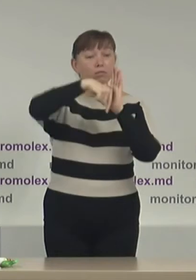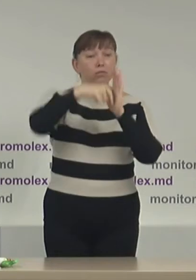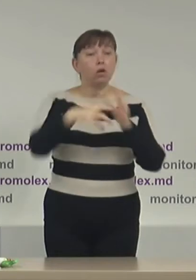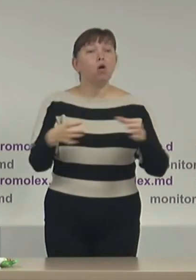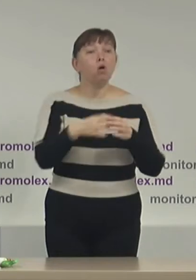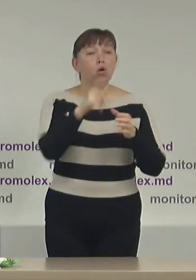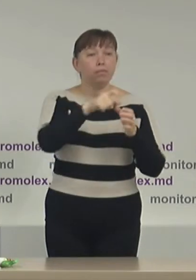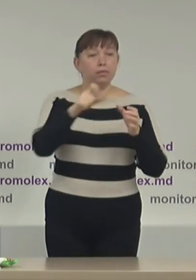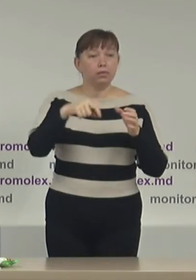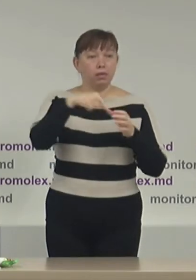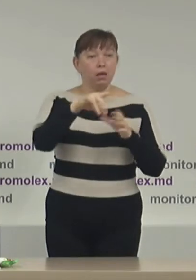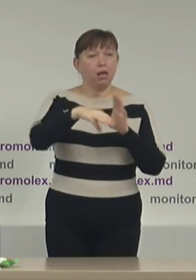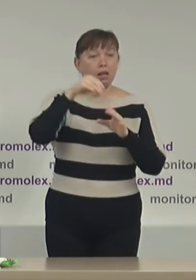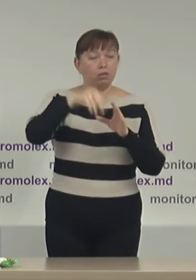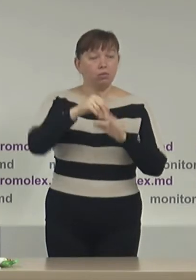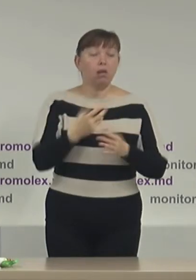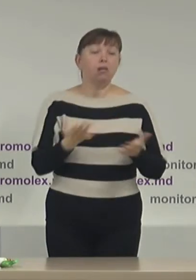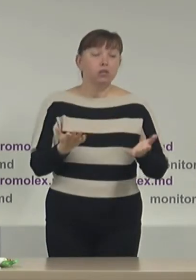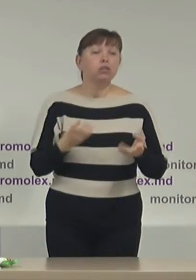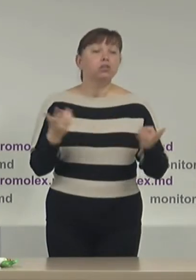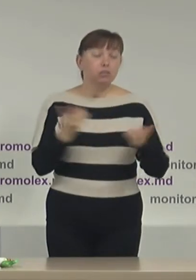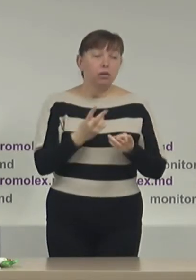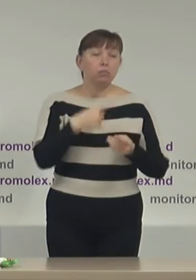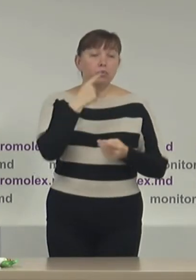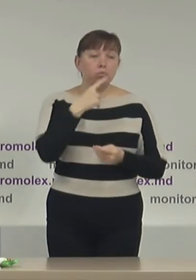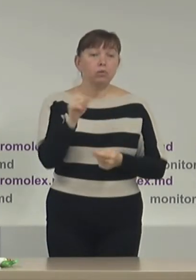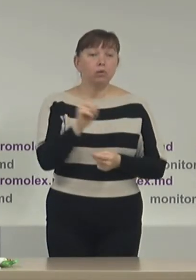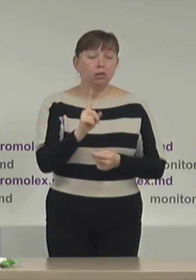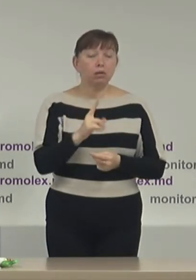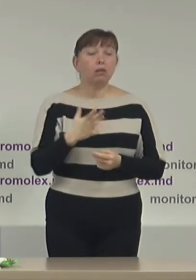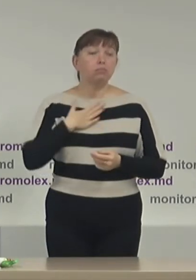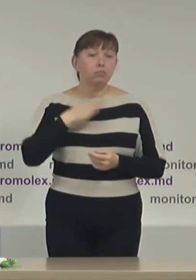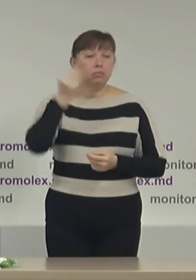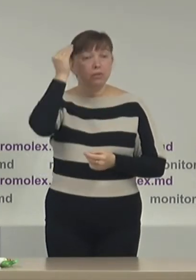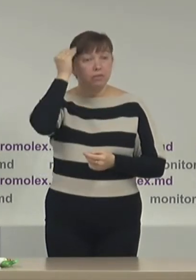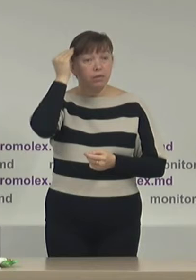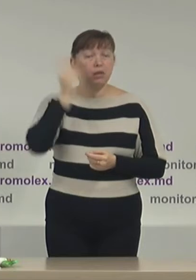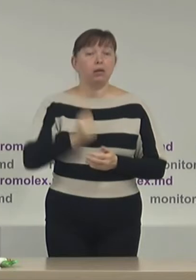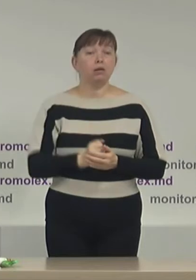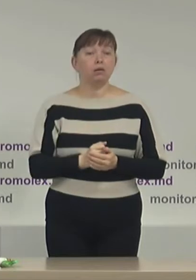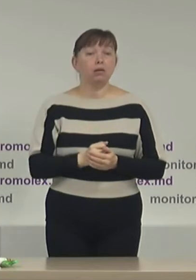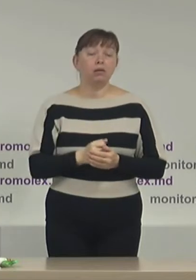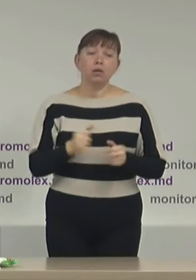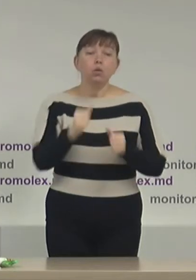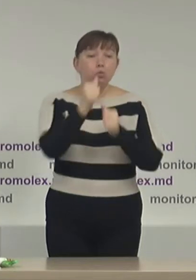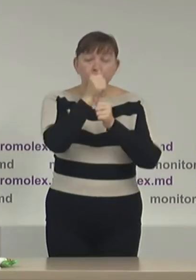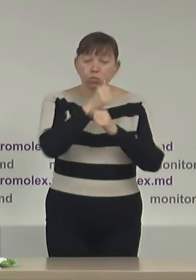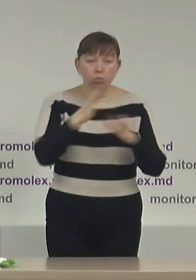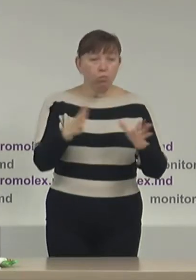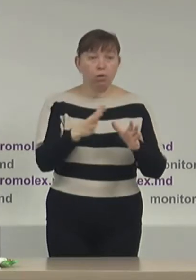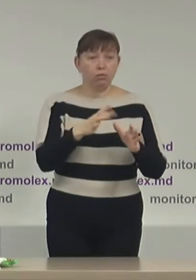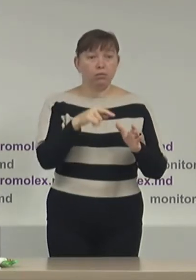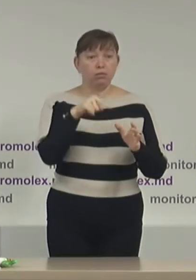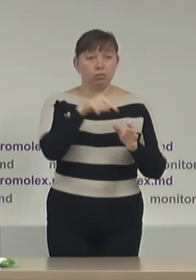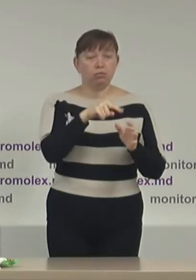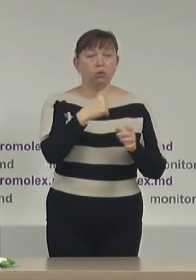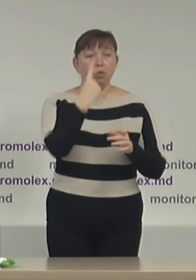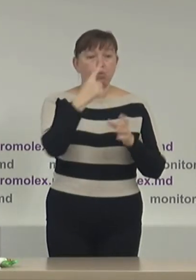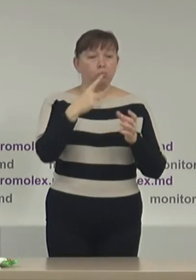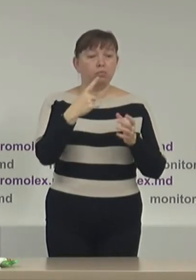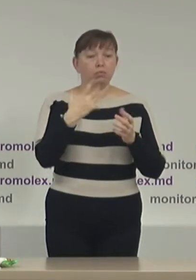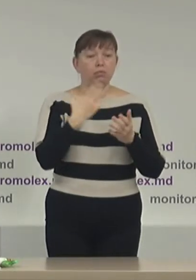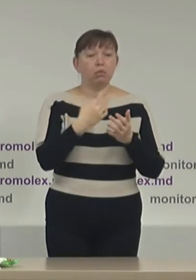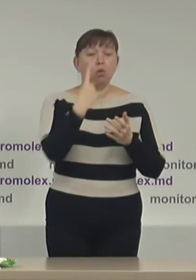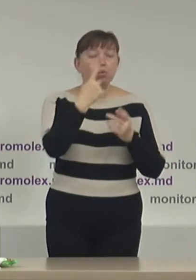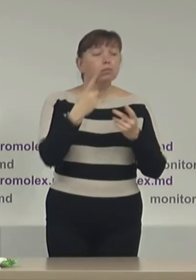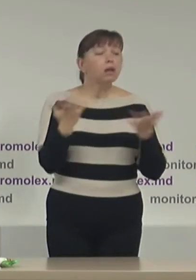Because a COVID case was found among its members. And here we have to underline that, in our